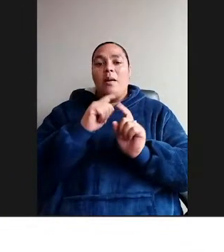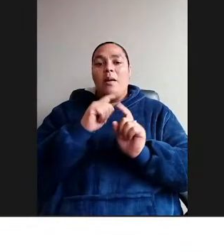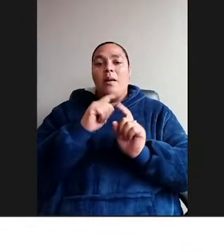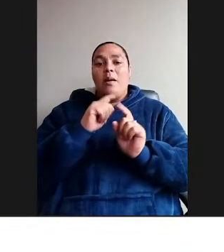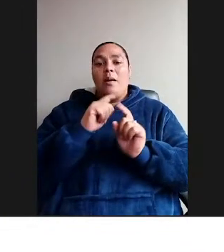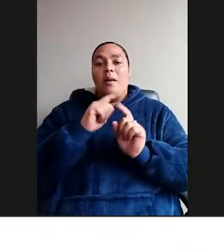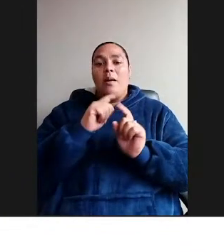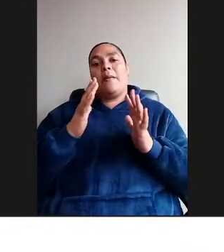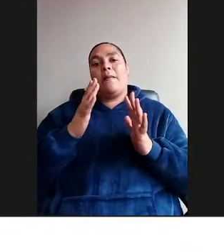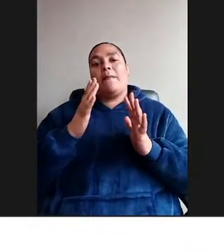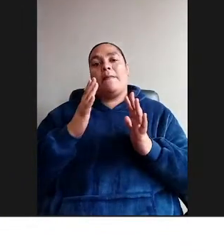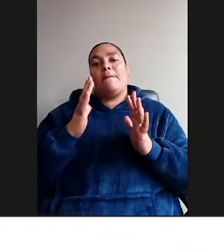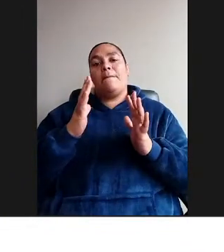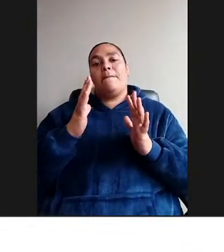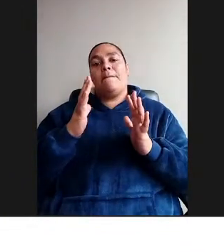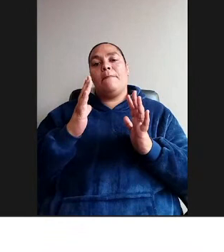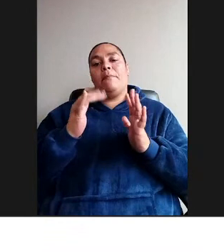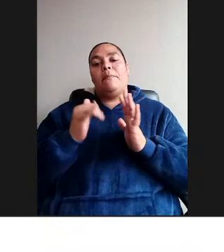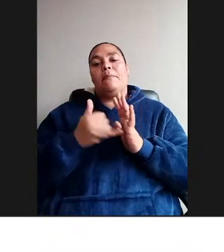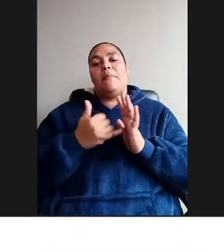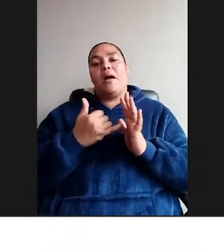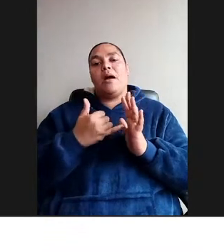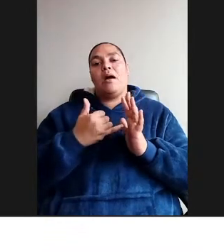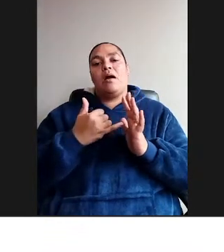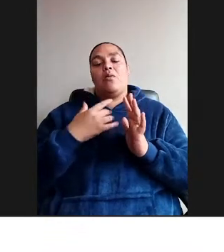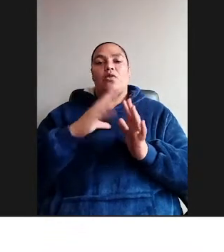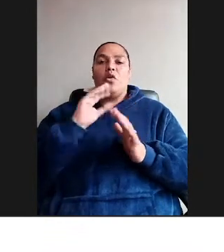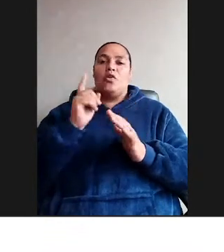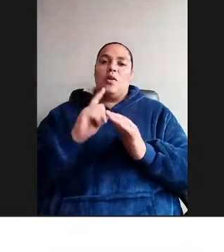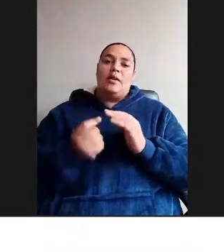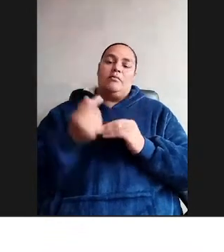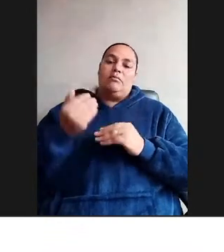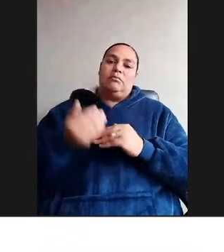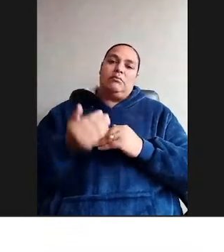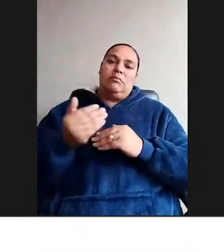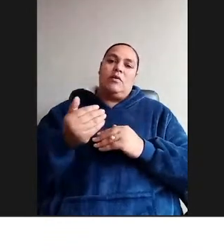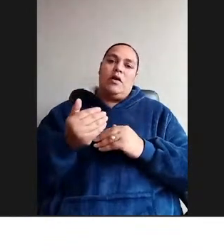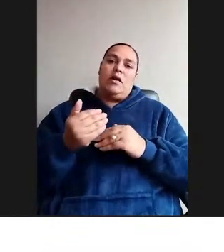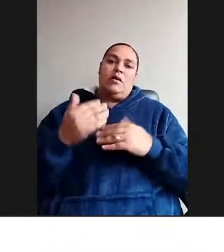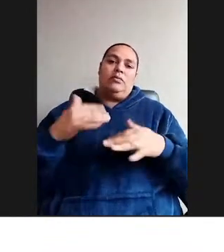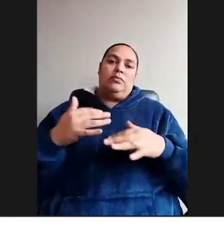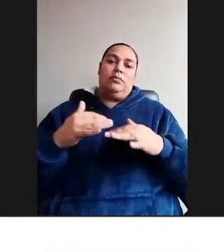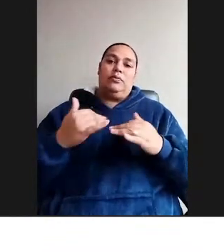we just reach concurrence in terms of the various presentations that